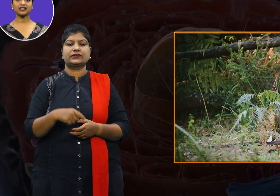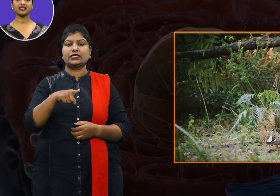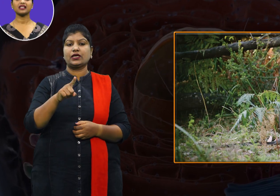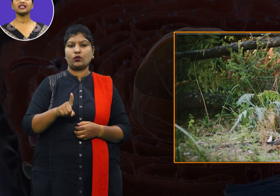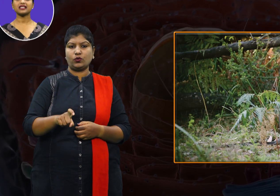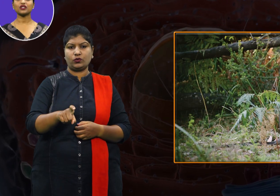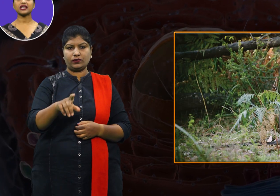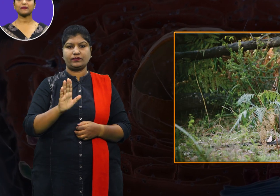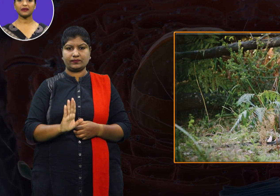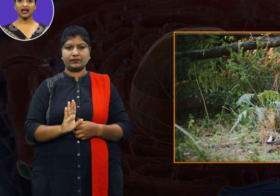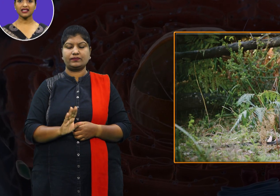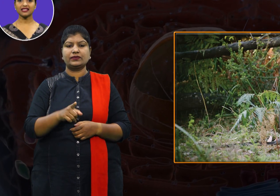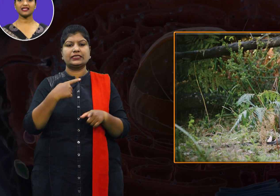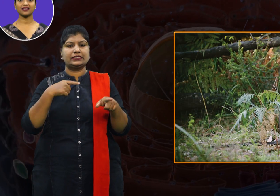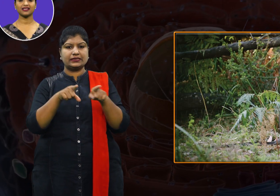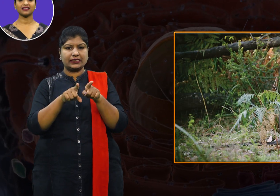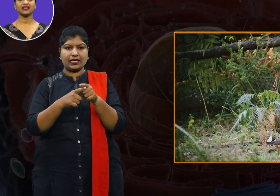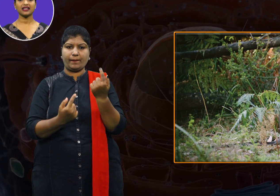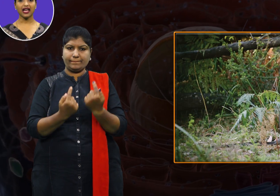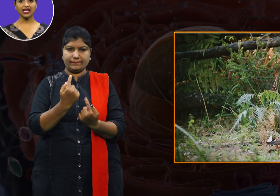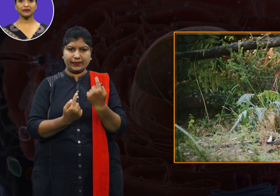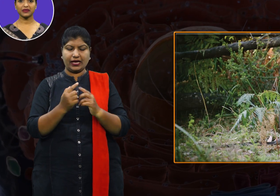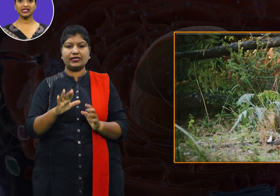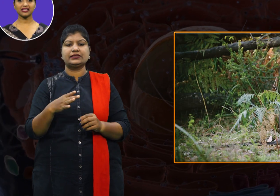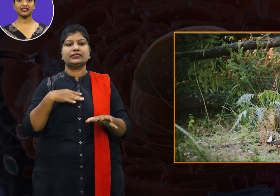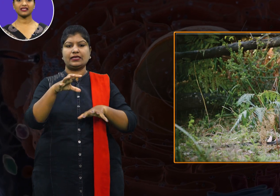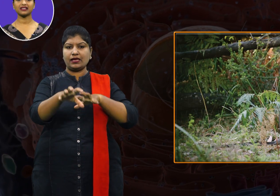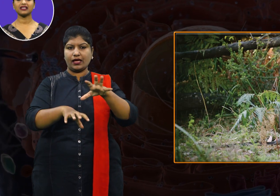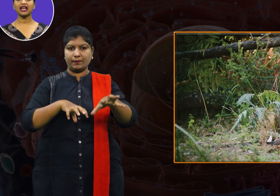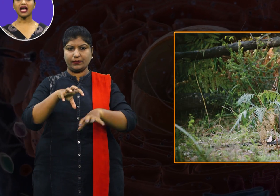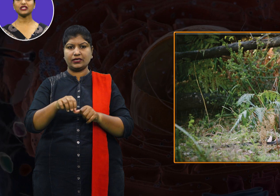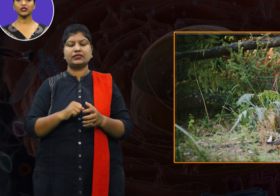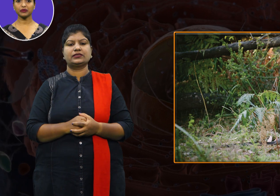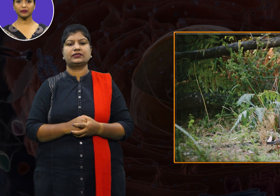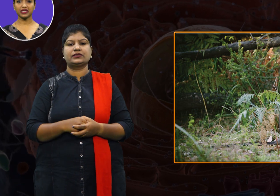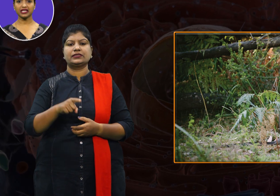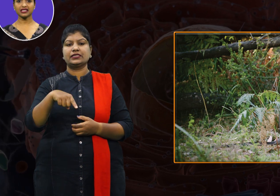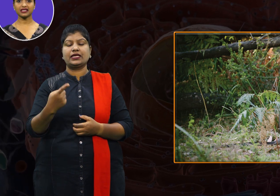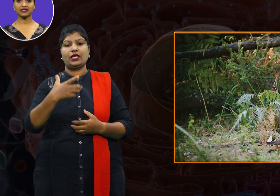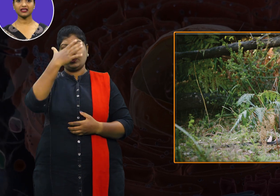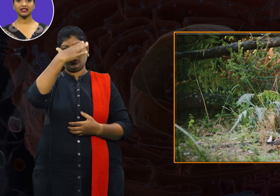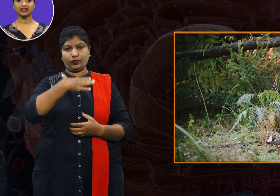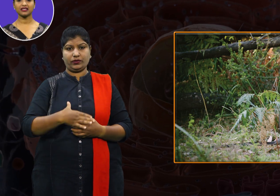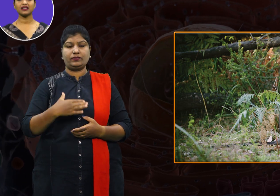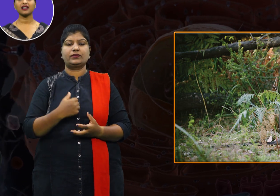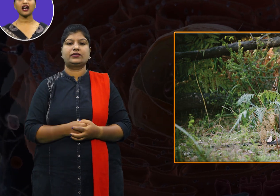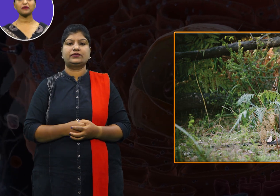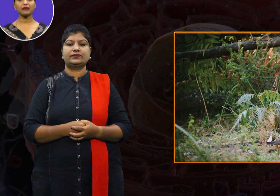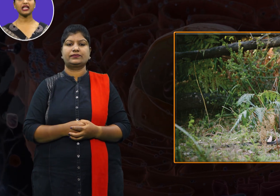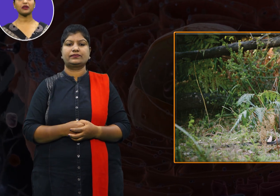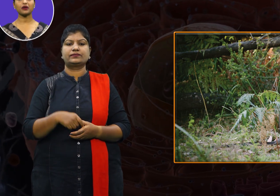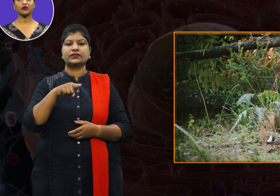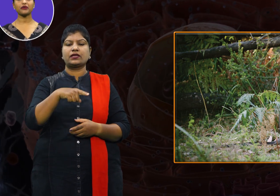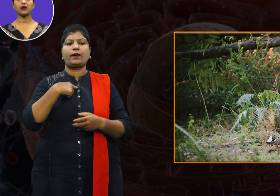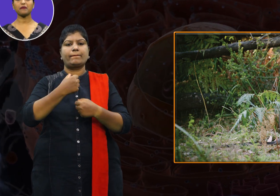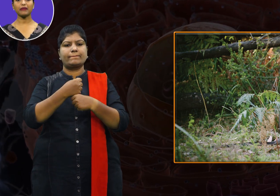Organisms such as plants, animals and human beings are